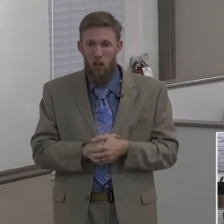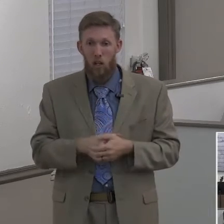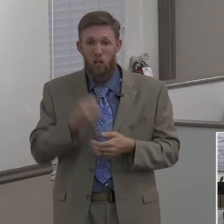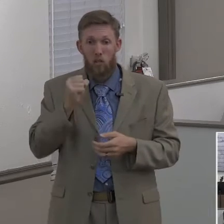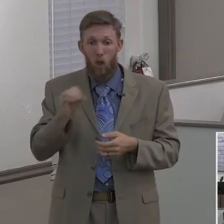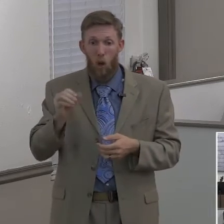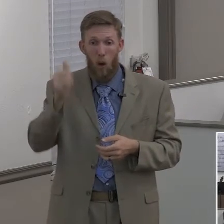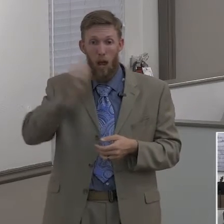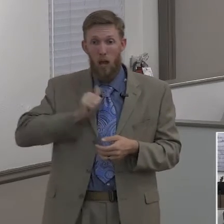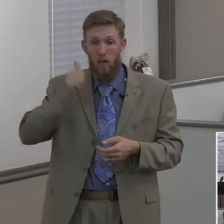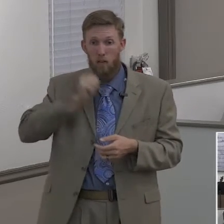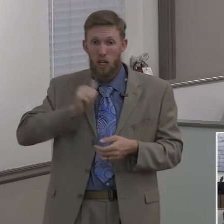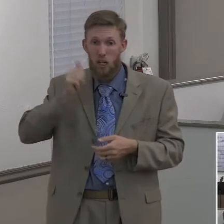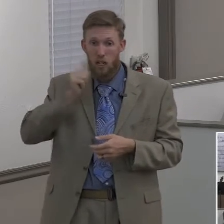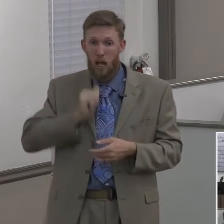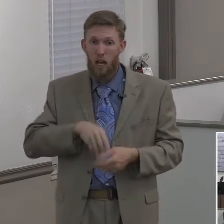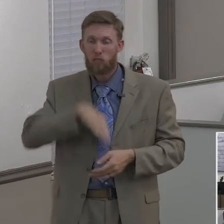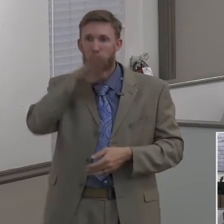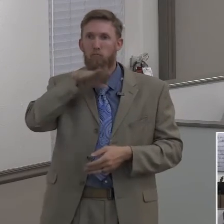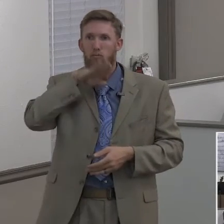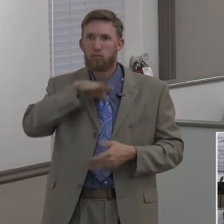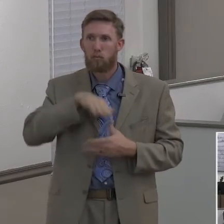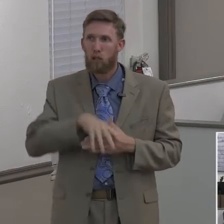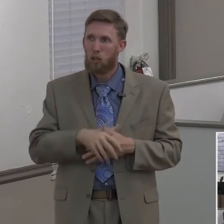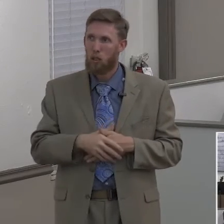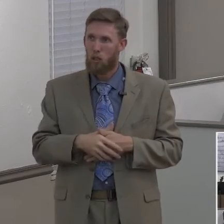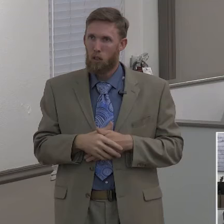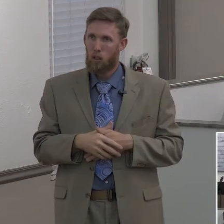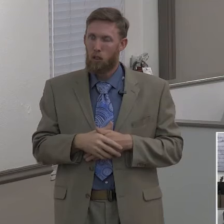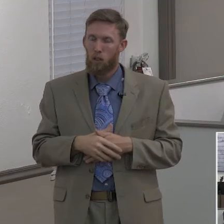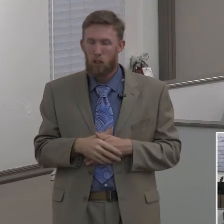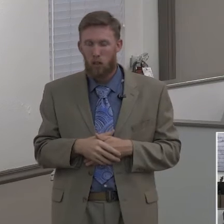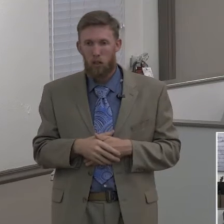Therefore, every day is a frustrating experience.